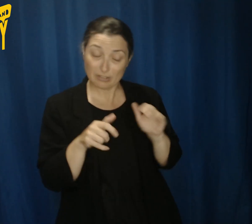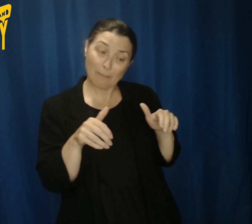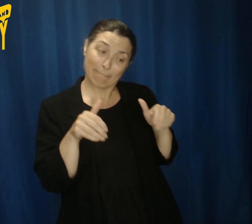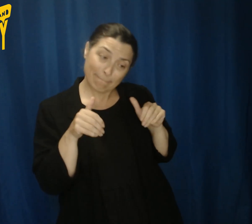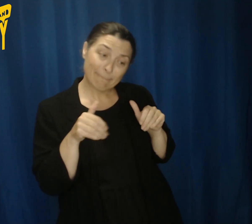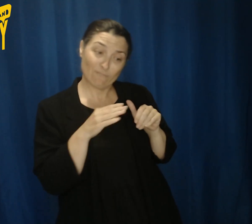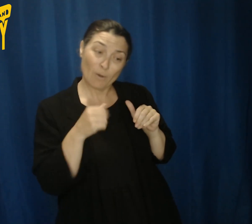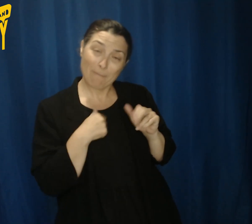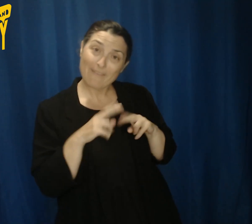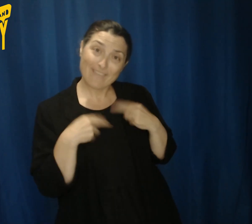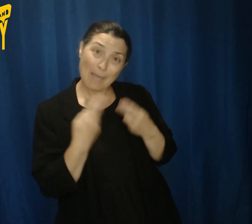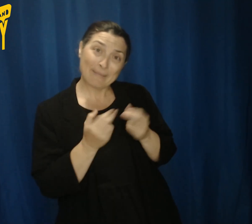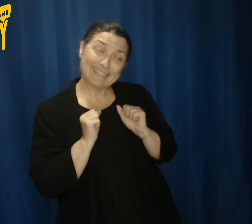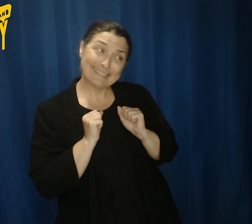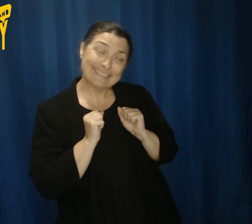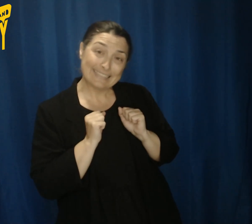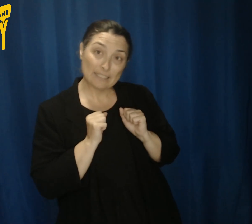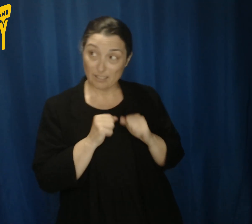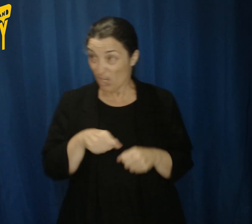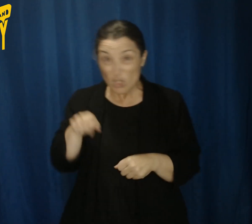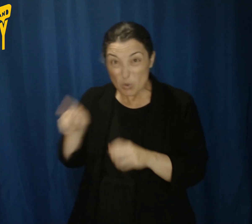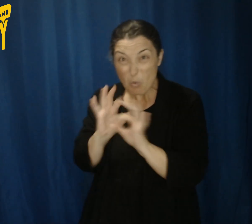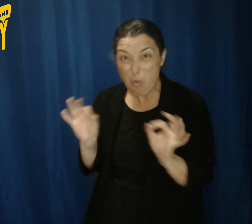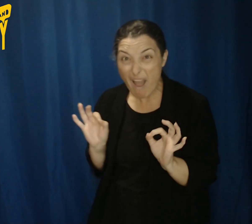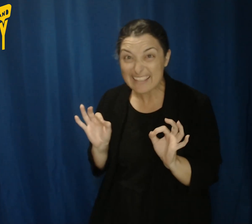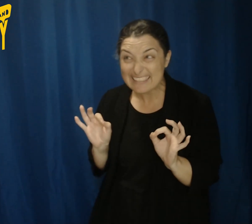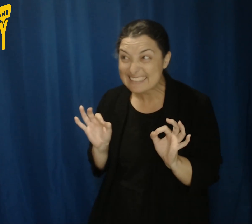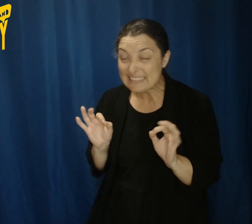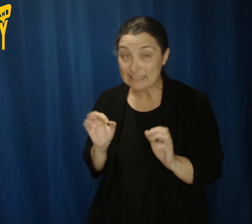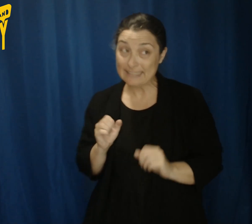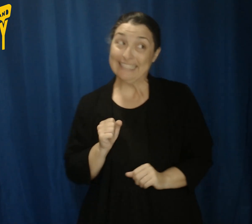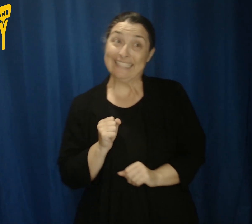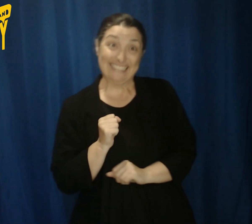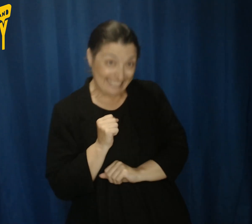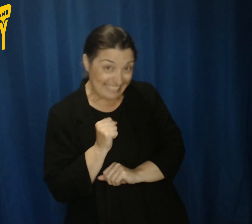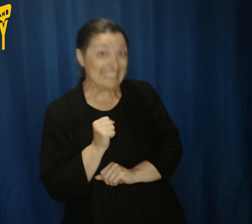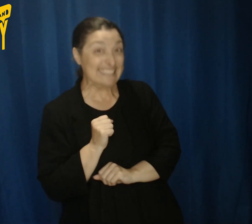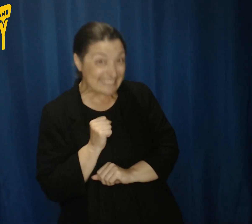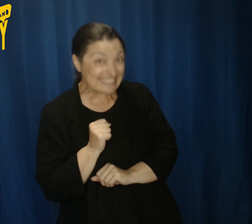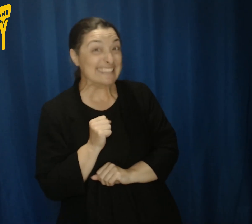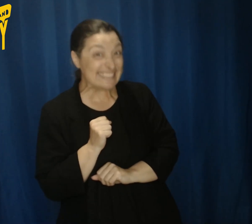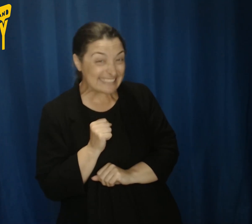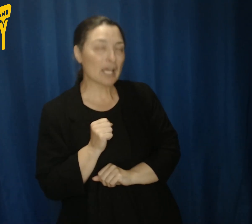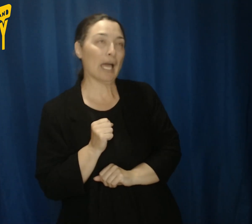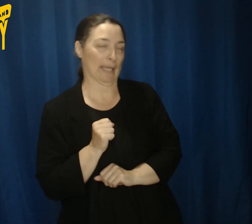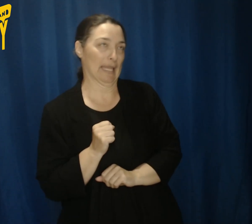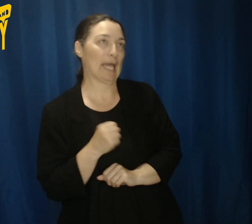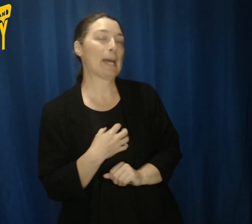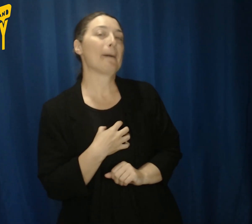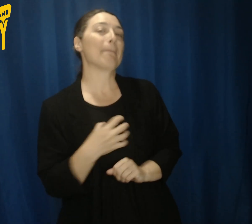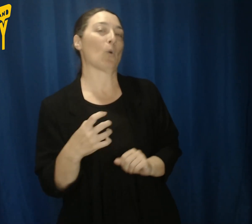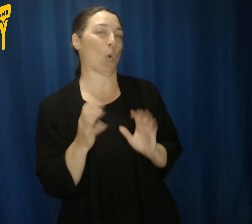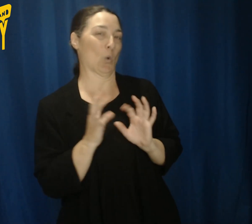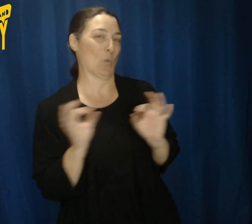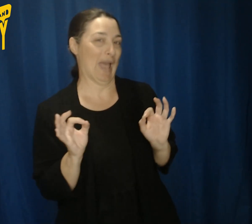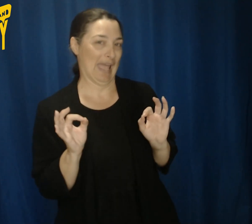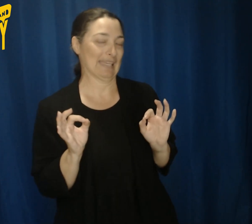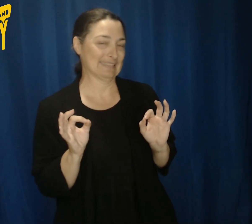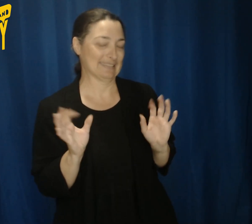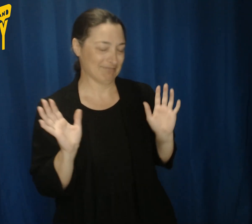of the family. You're the quiet one. I'm the quiet. Wow. Quiet. But we're all really loud